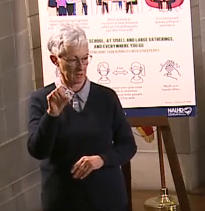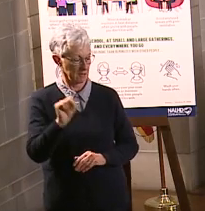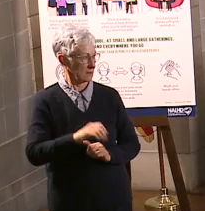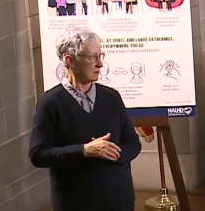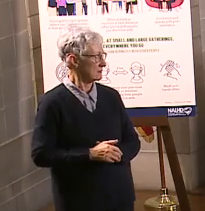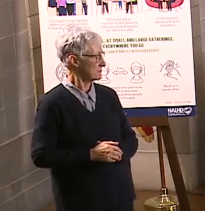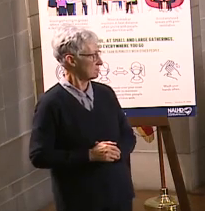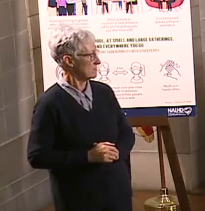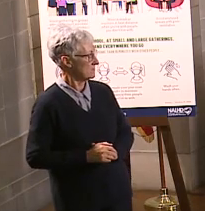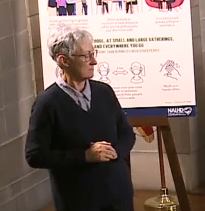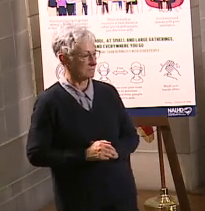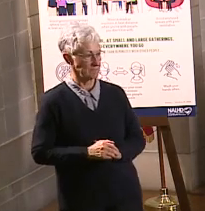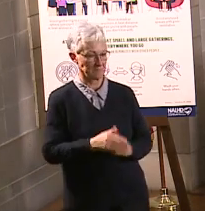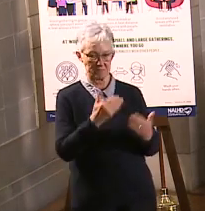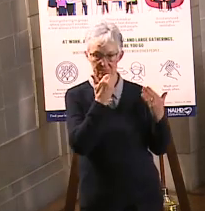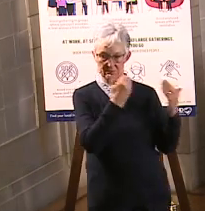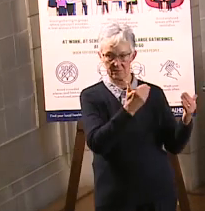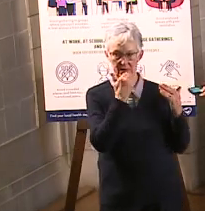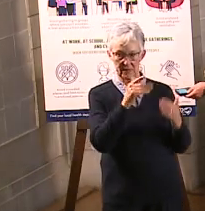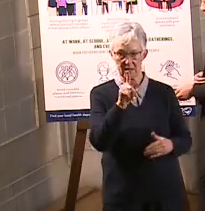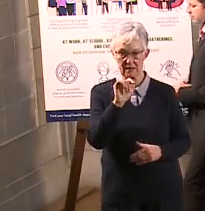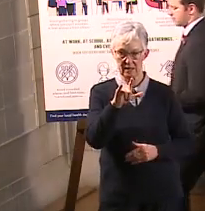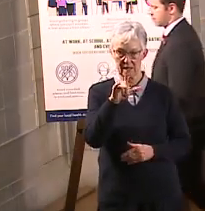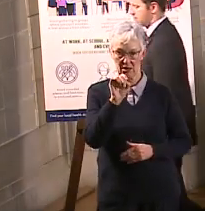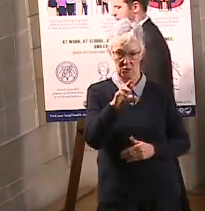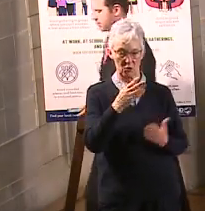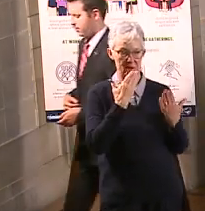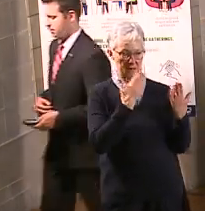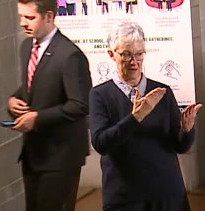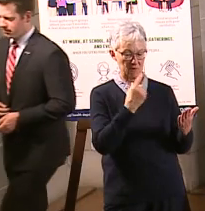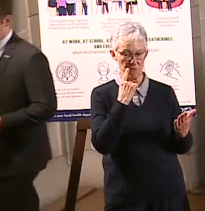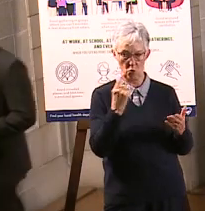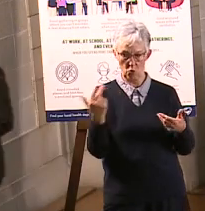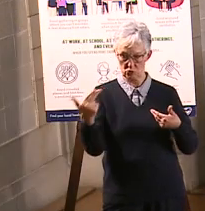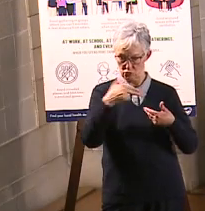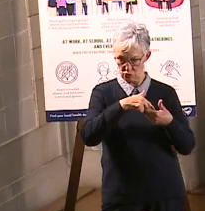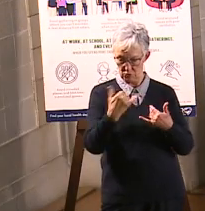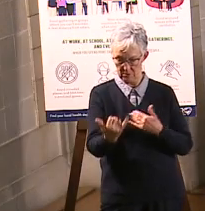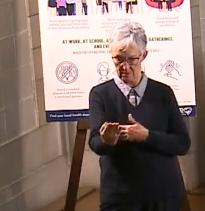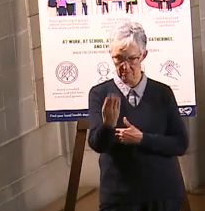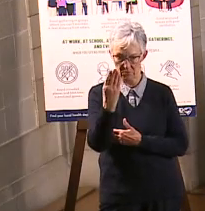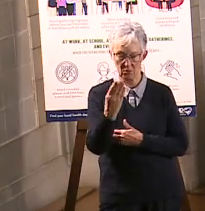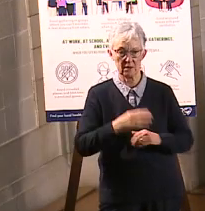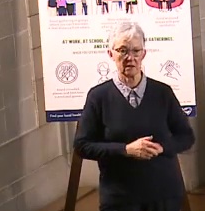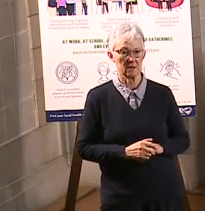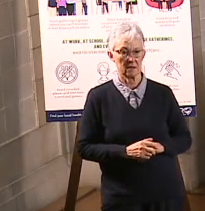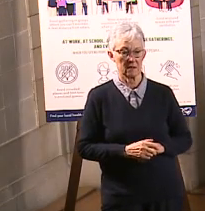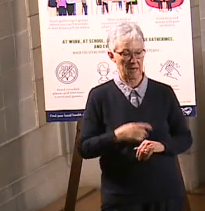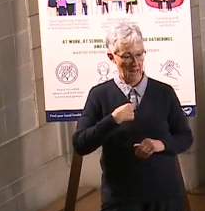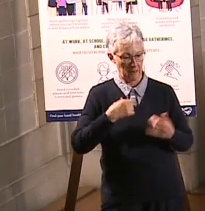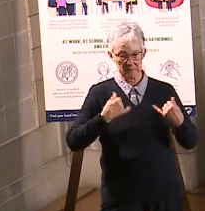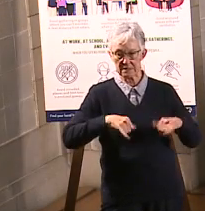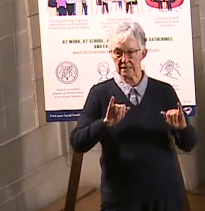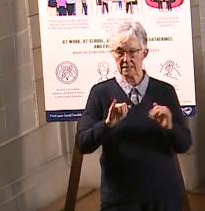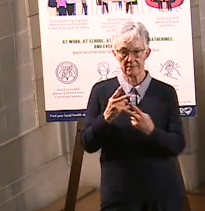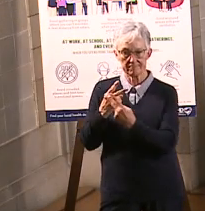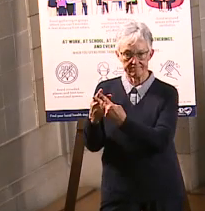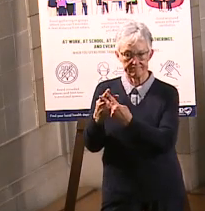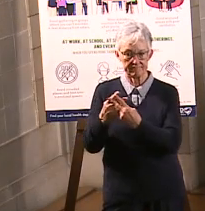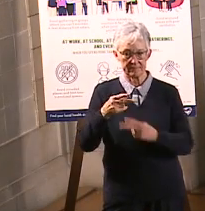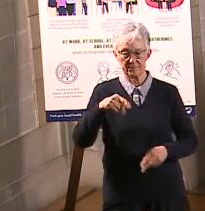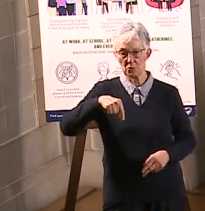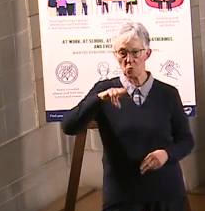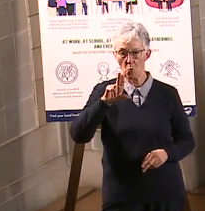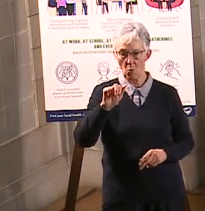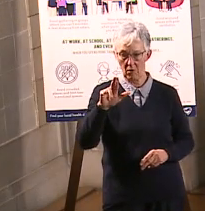Great. Hey, thank you very much, Taylor. Thank you all for joining us for this press briefing. And once again, I am still in quarantine here after a close